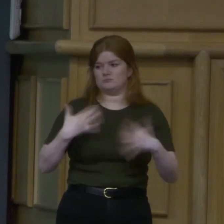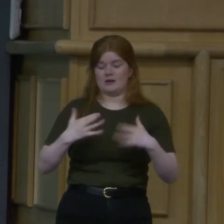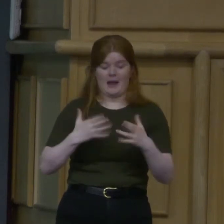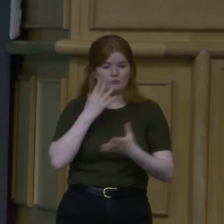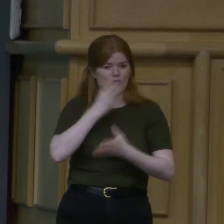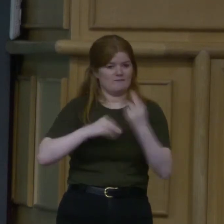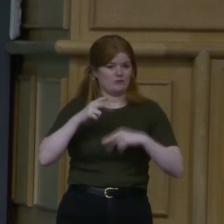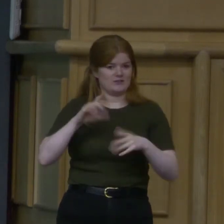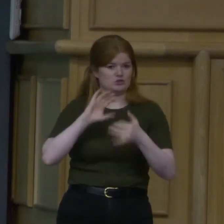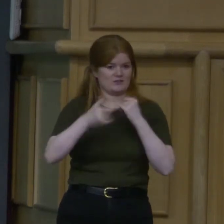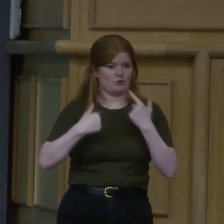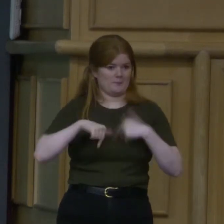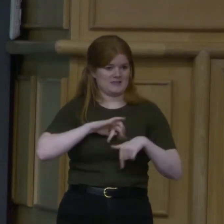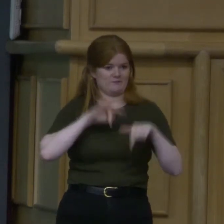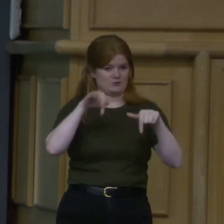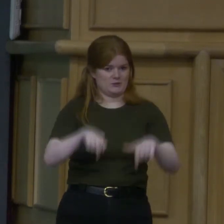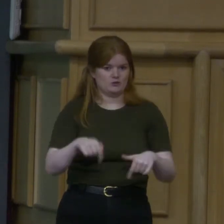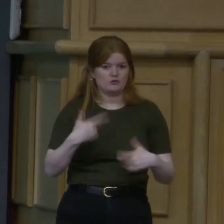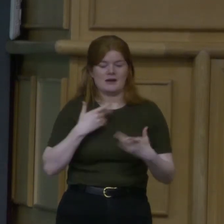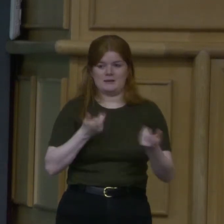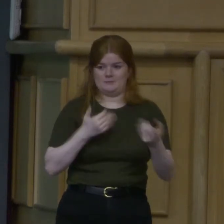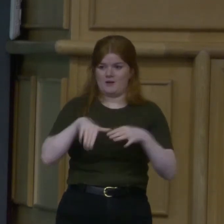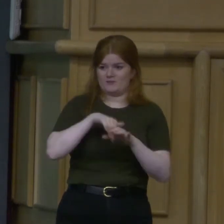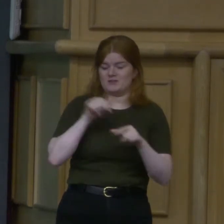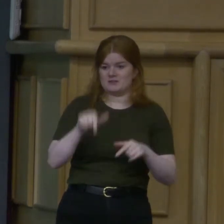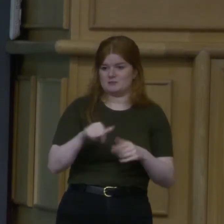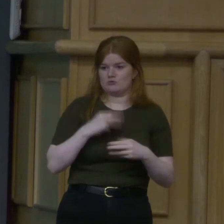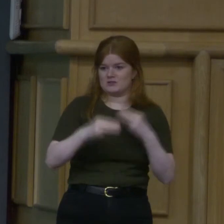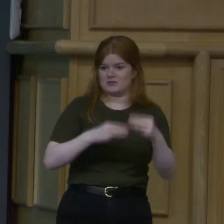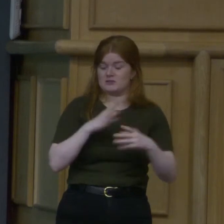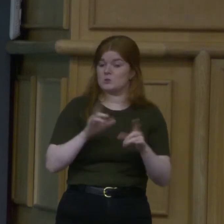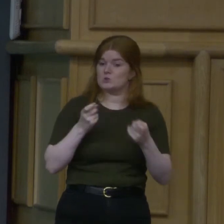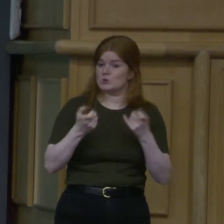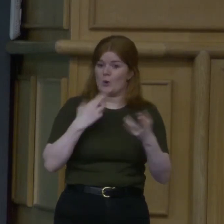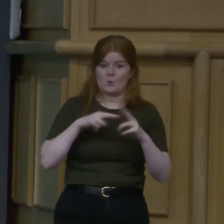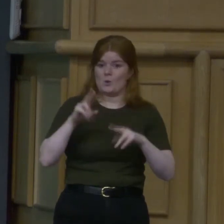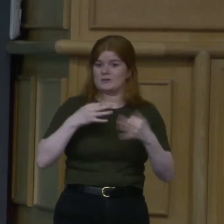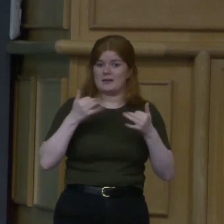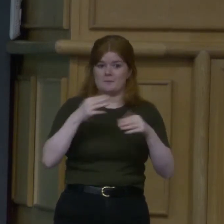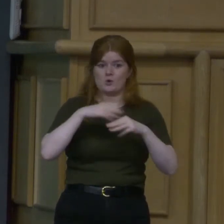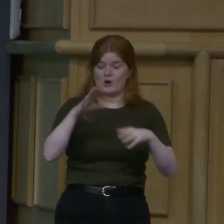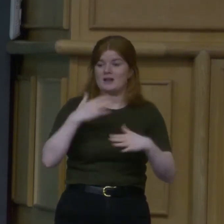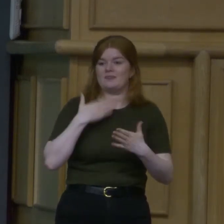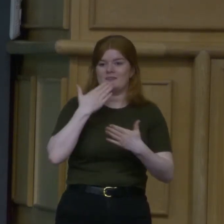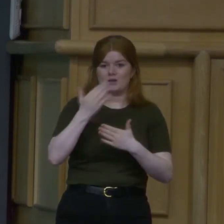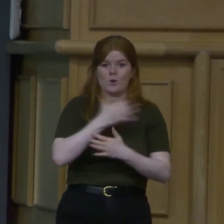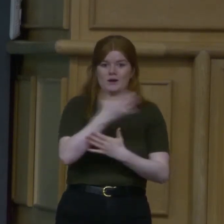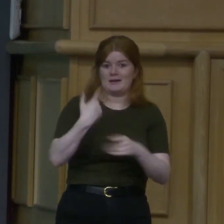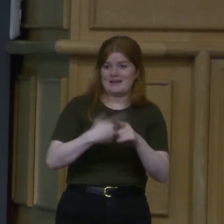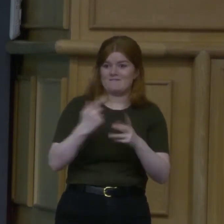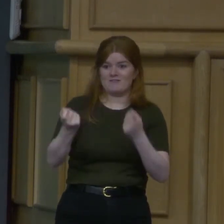I'm very grateful for the chance to have been a part of it. So with that, let me thank you again